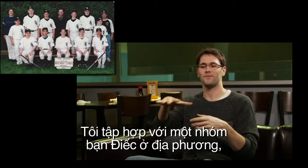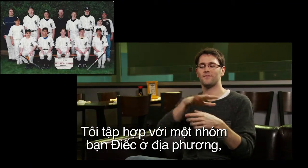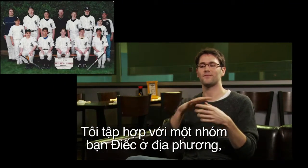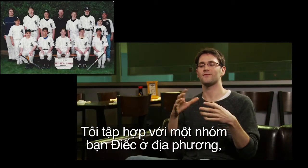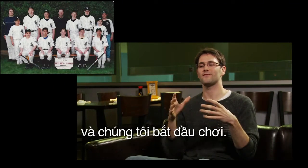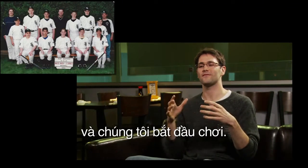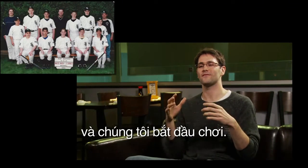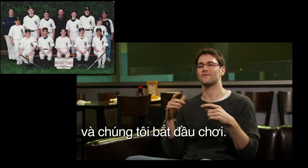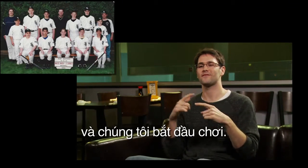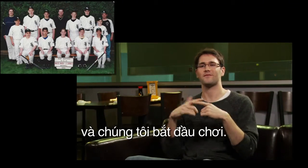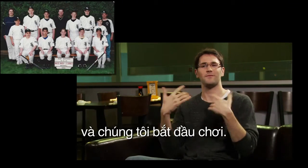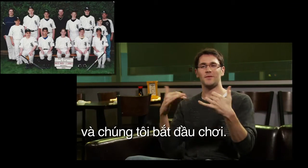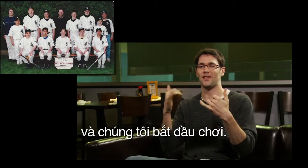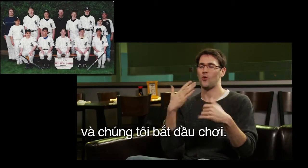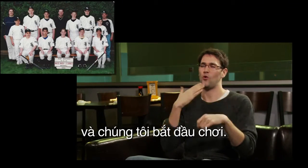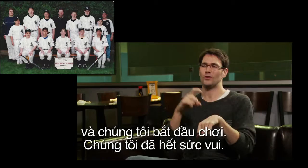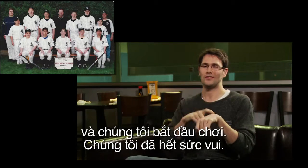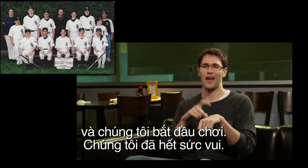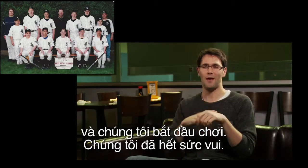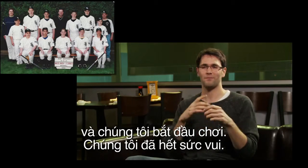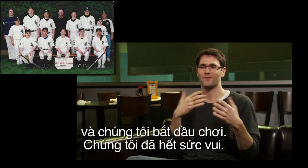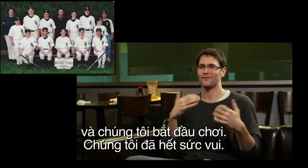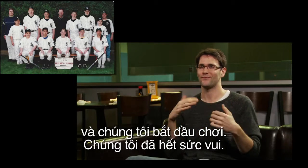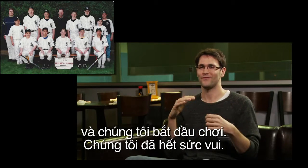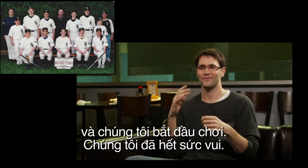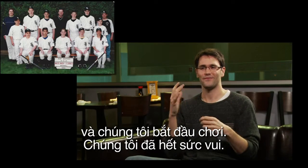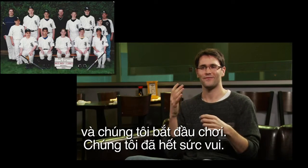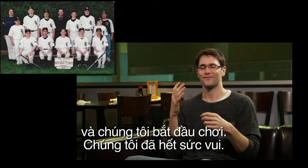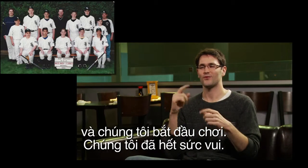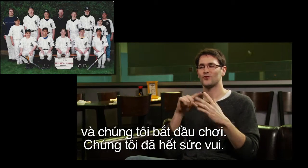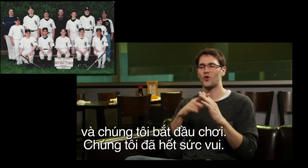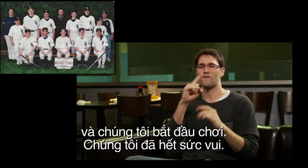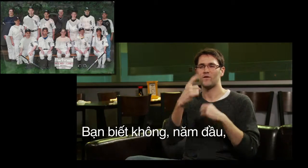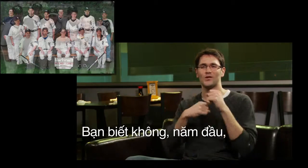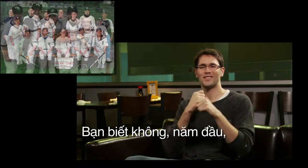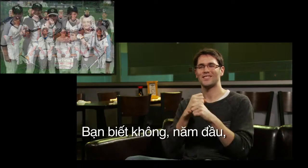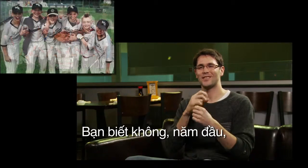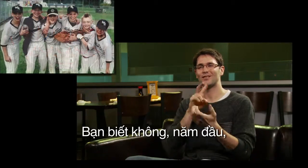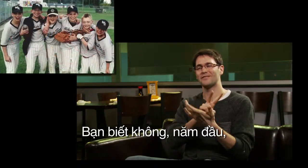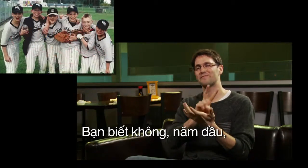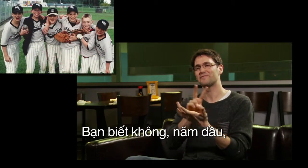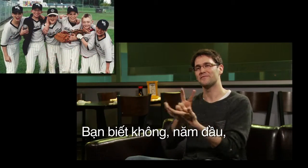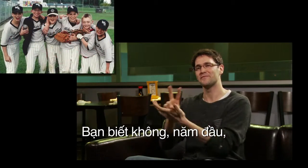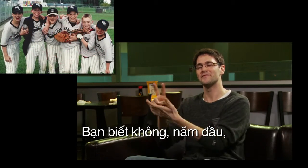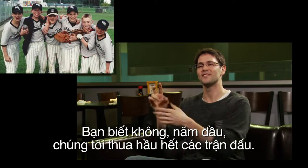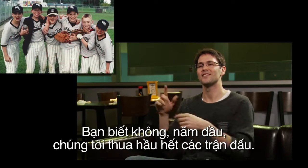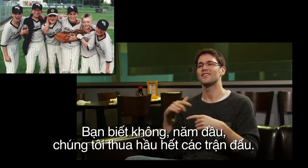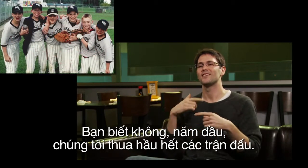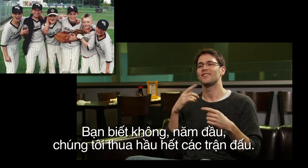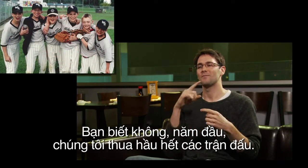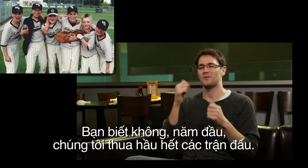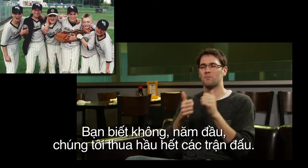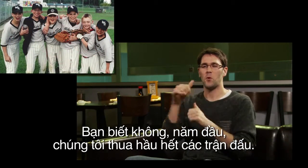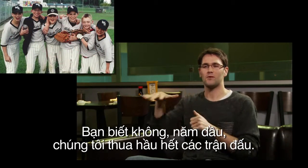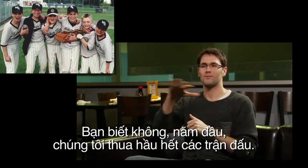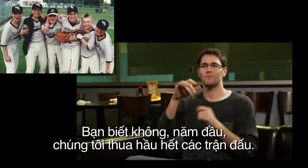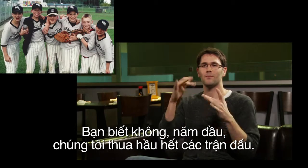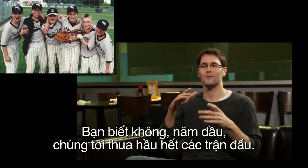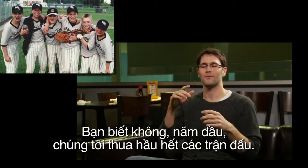friends. And we started playing. And we had such a great time. The first year, you know, we lost pretty much all our games.